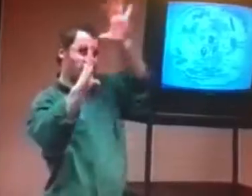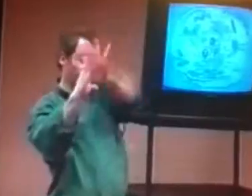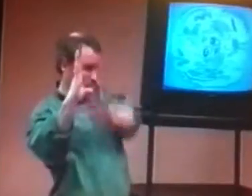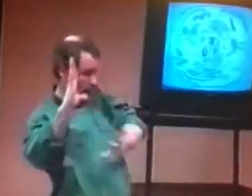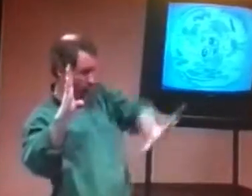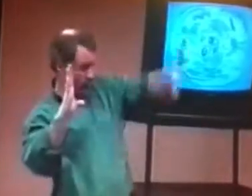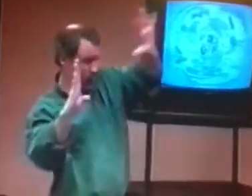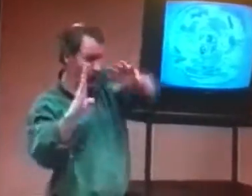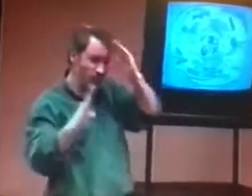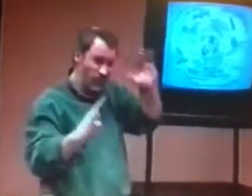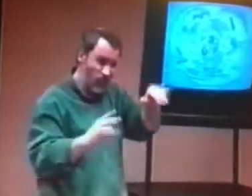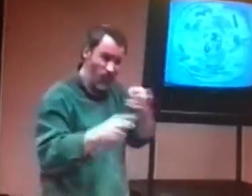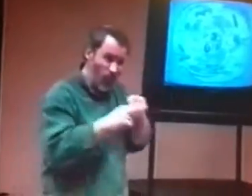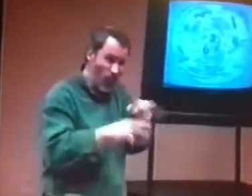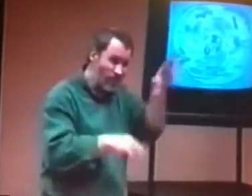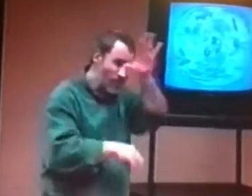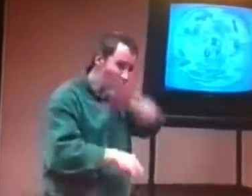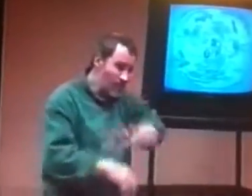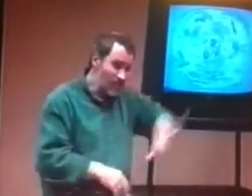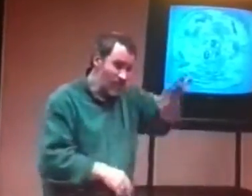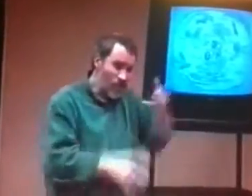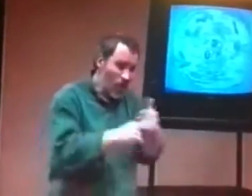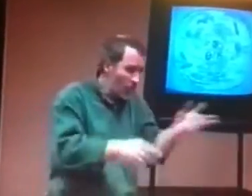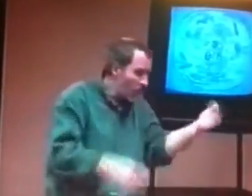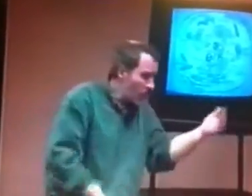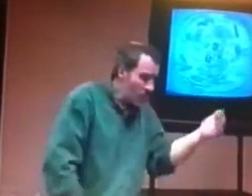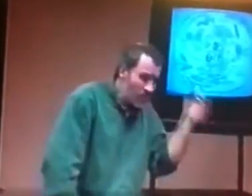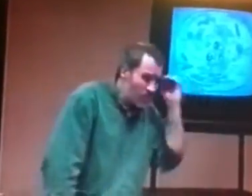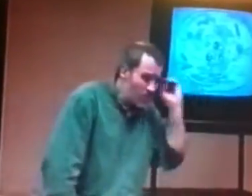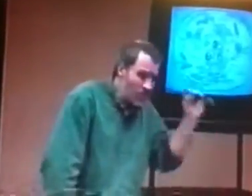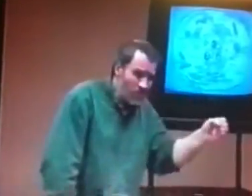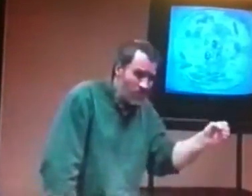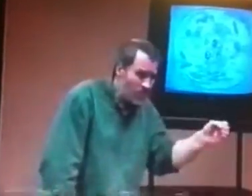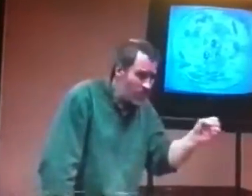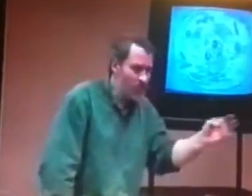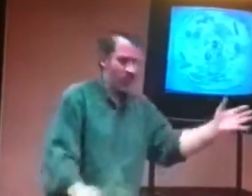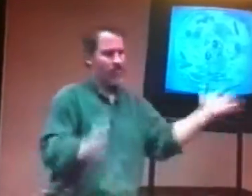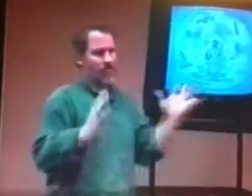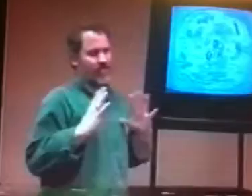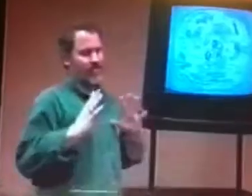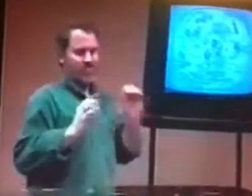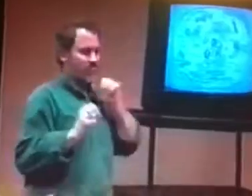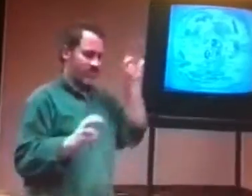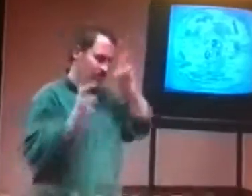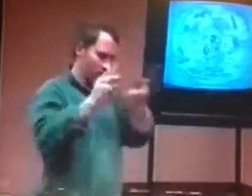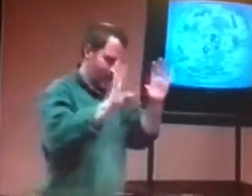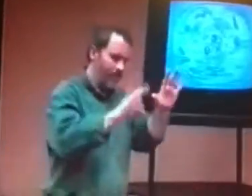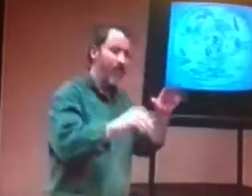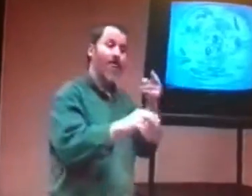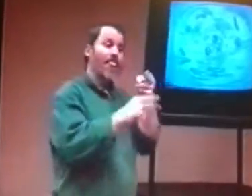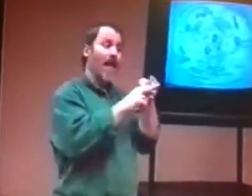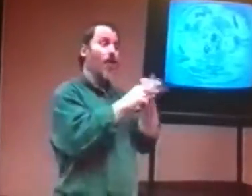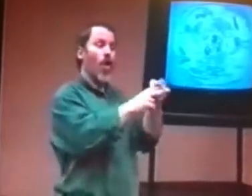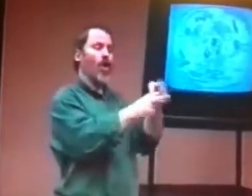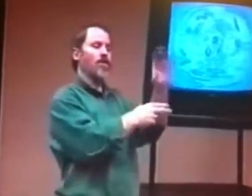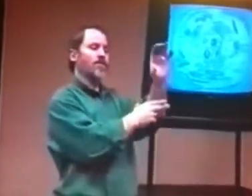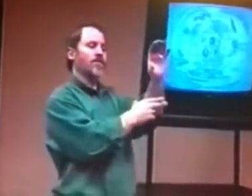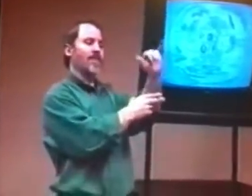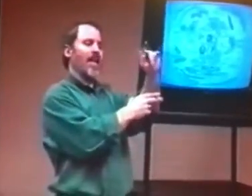It's all inside the cell membrane, but what is it? Does anyone know? That's fine, no worries. The name